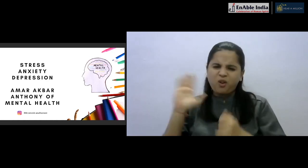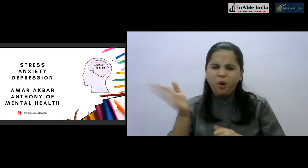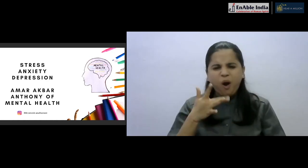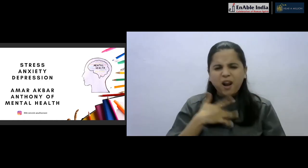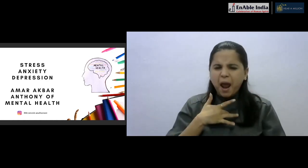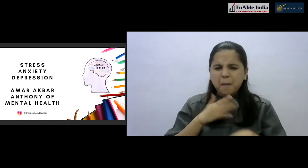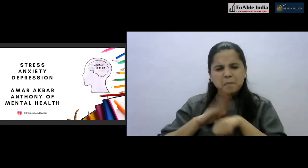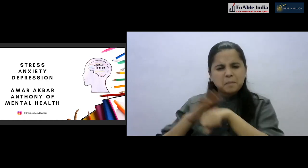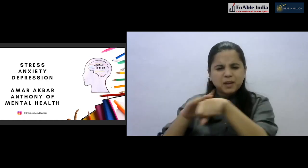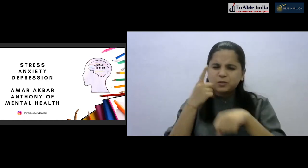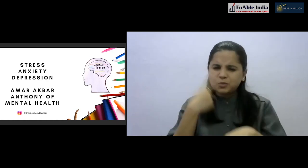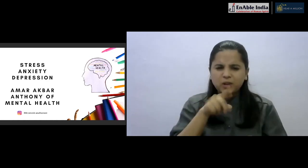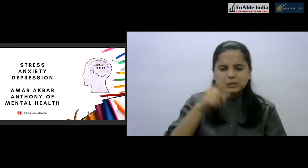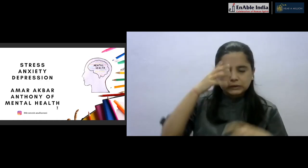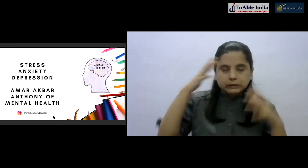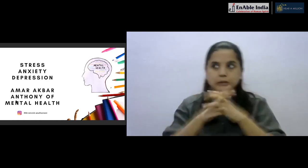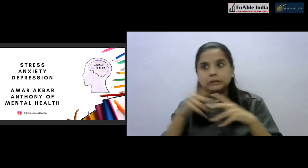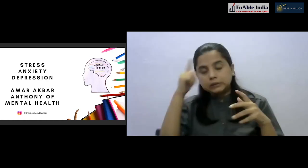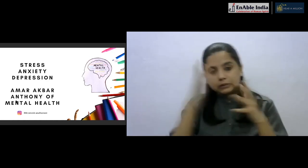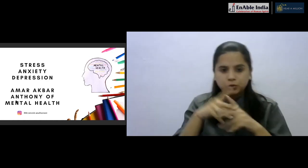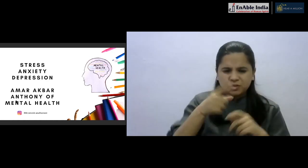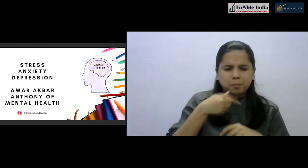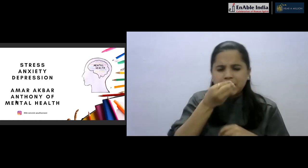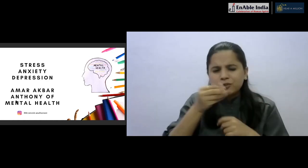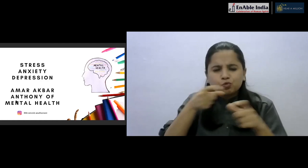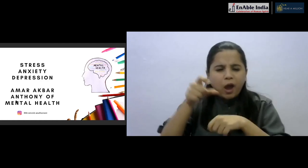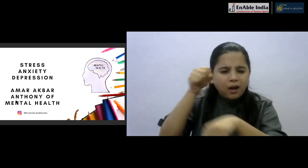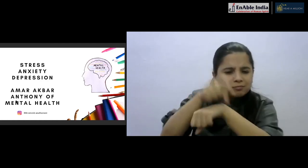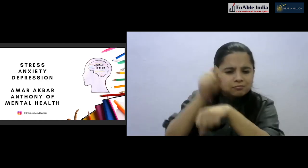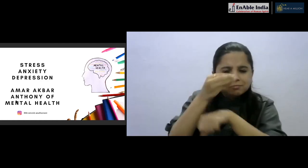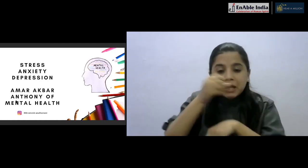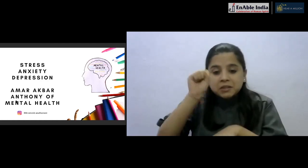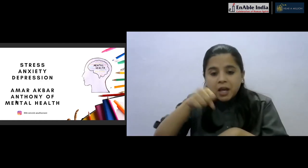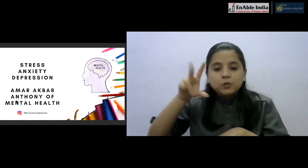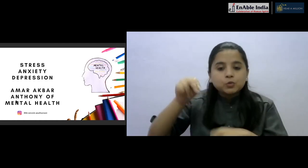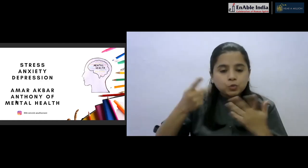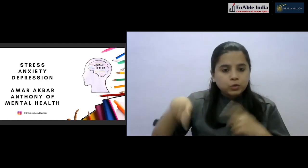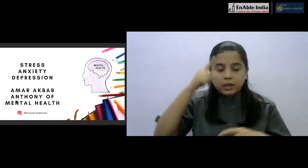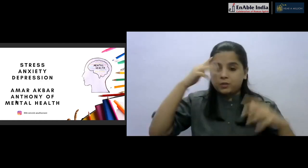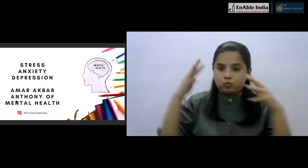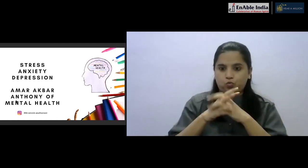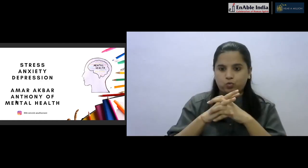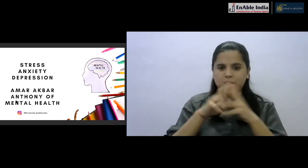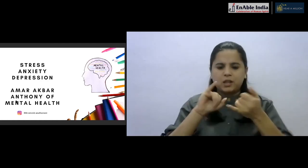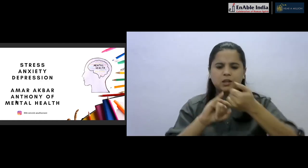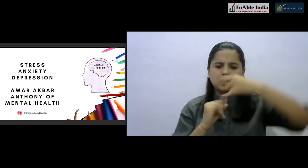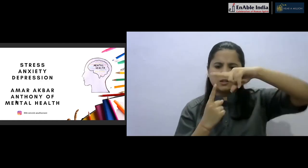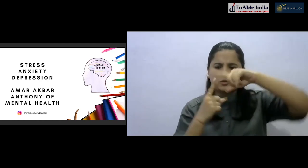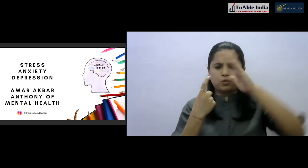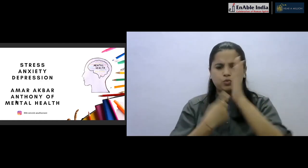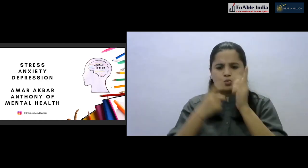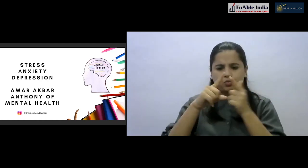reason. uh, I need to see some chats, yeah, going on. So we all get stressed. Now stress is something